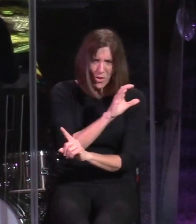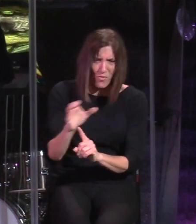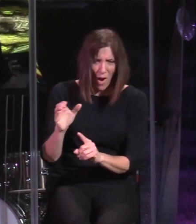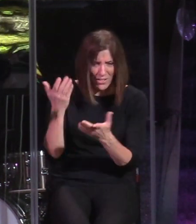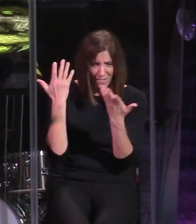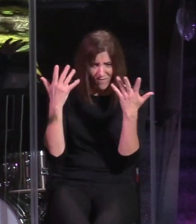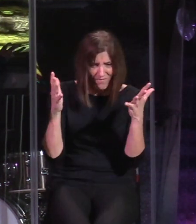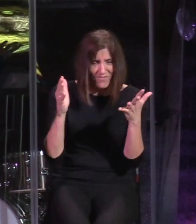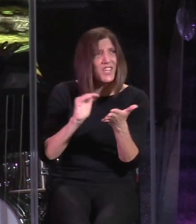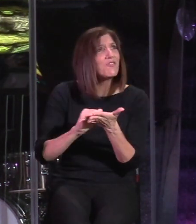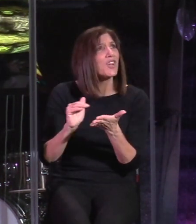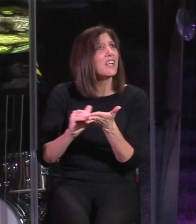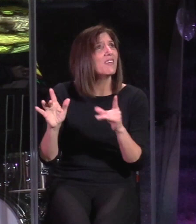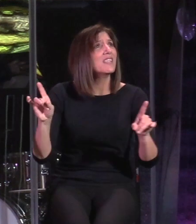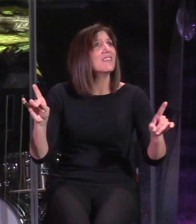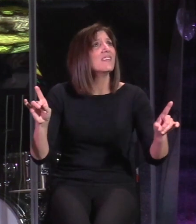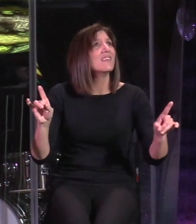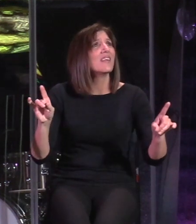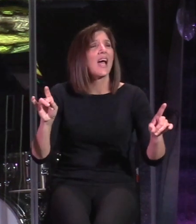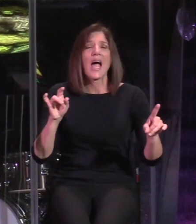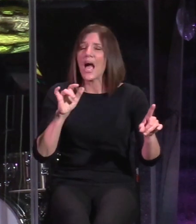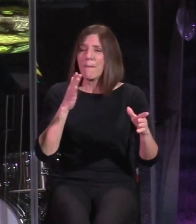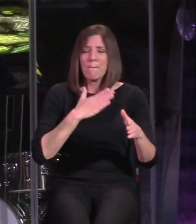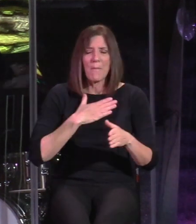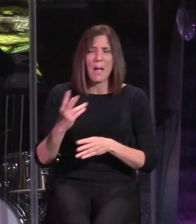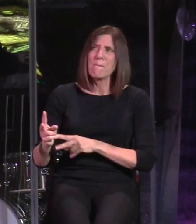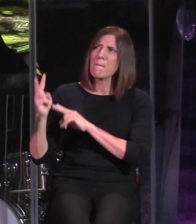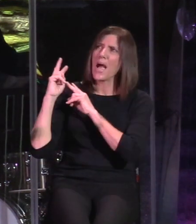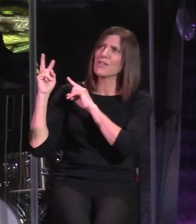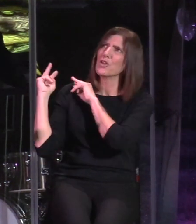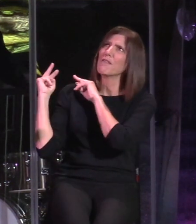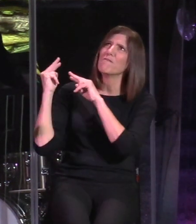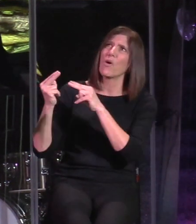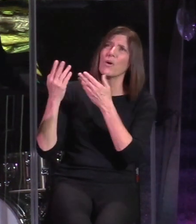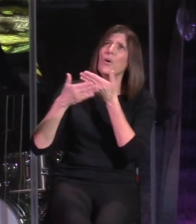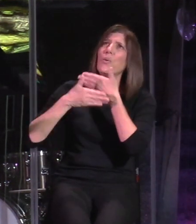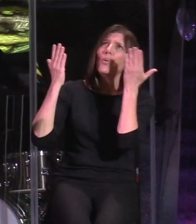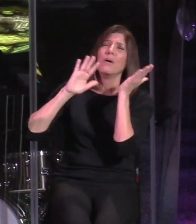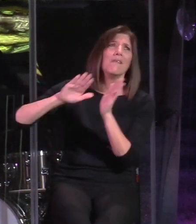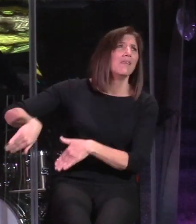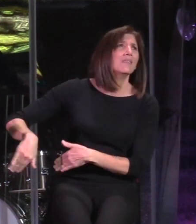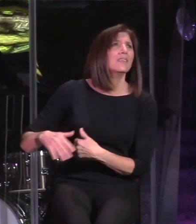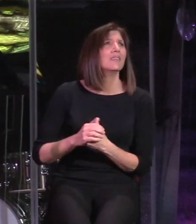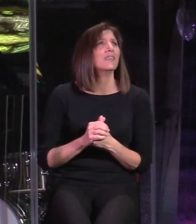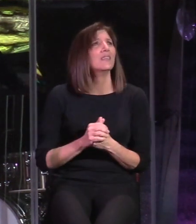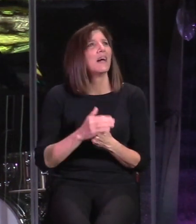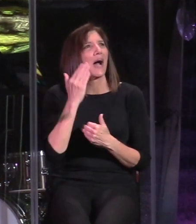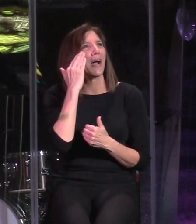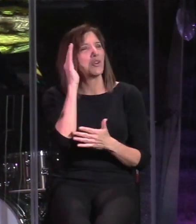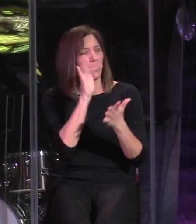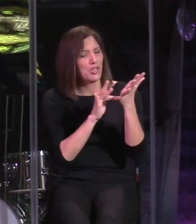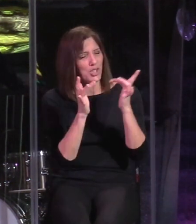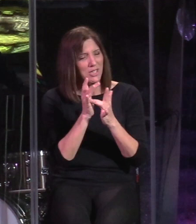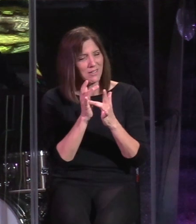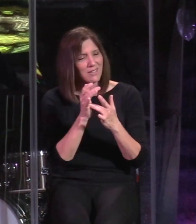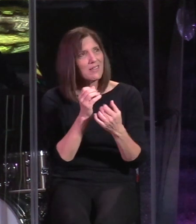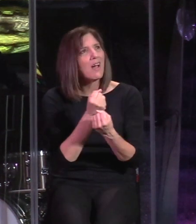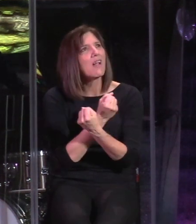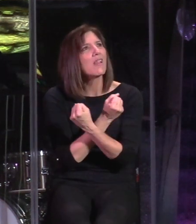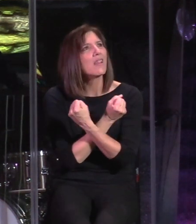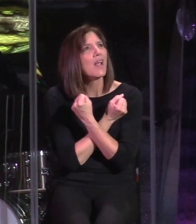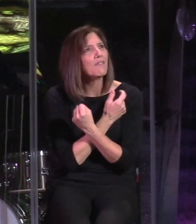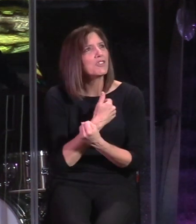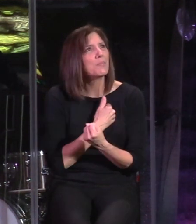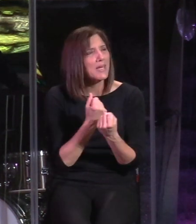been forgiven. I am no longer defined by my past. I'm no longer defined by my struggles in the present. Instead, I am defined